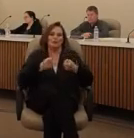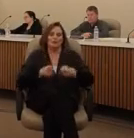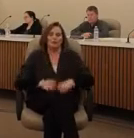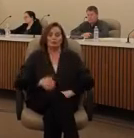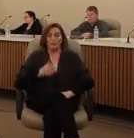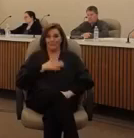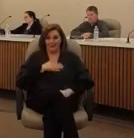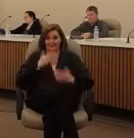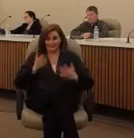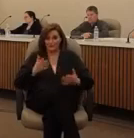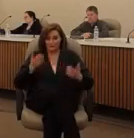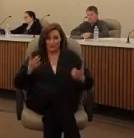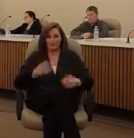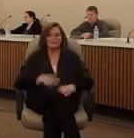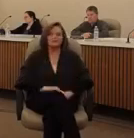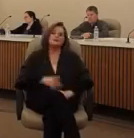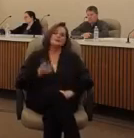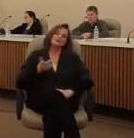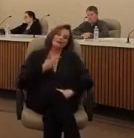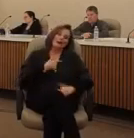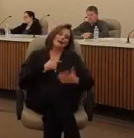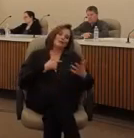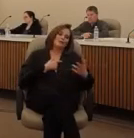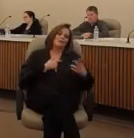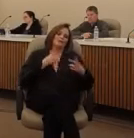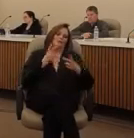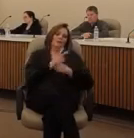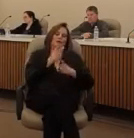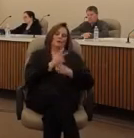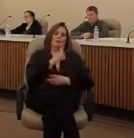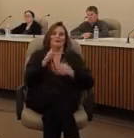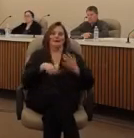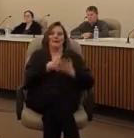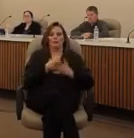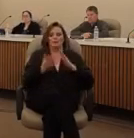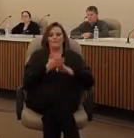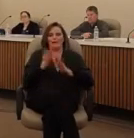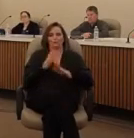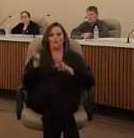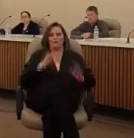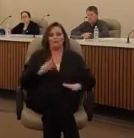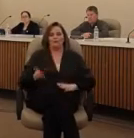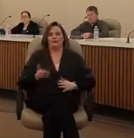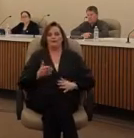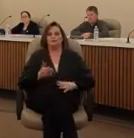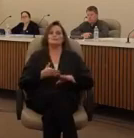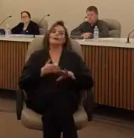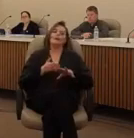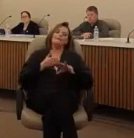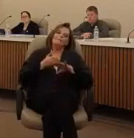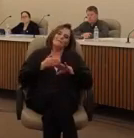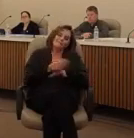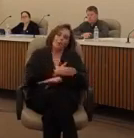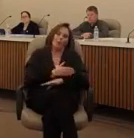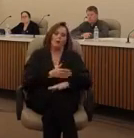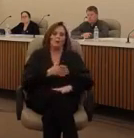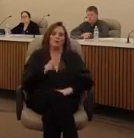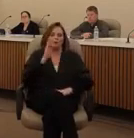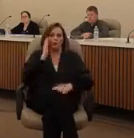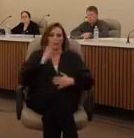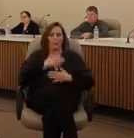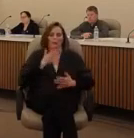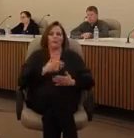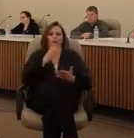would be come up with an hours of operation plan that you're willing to approve